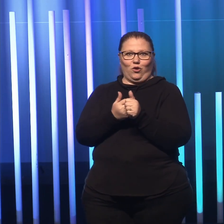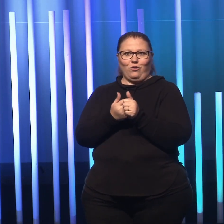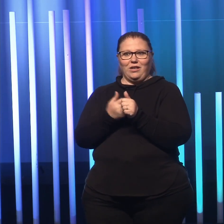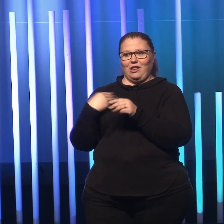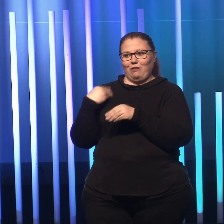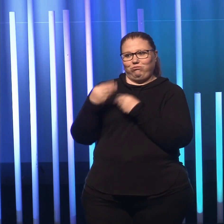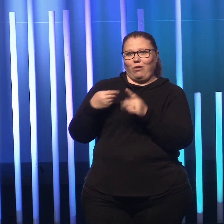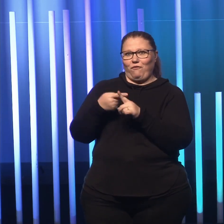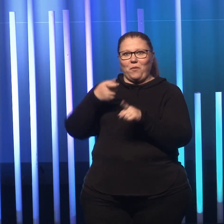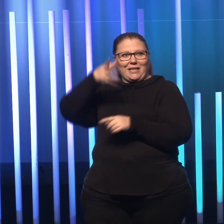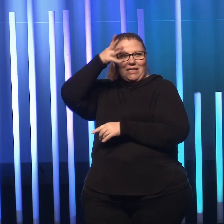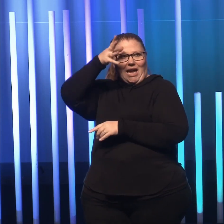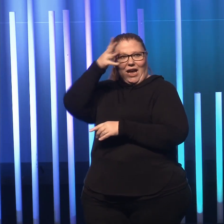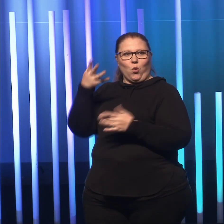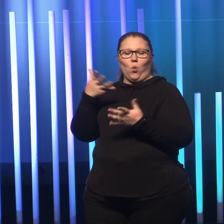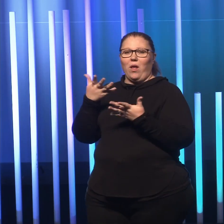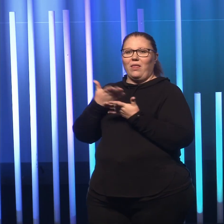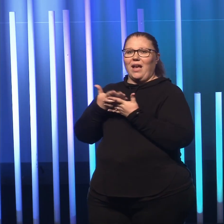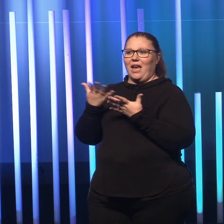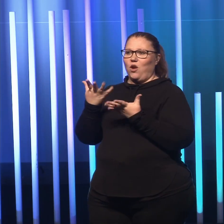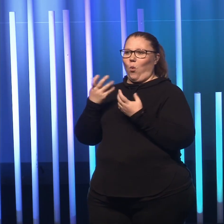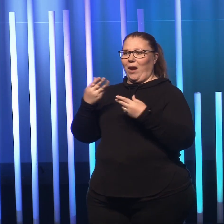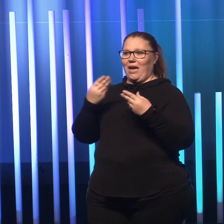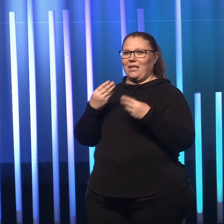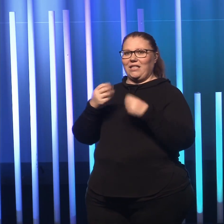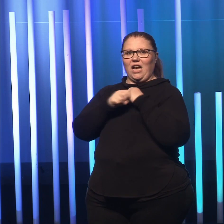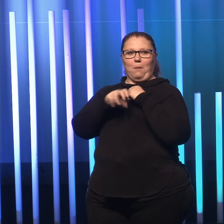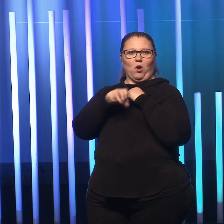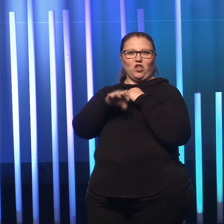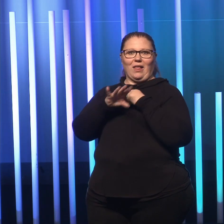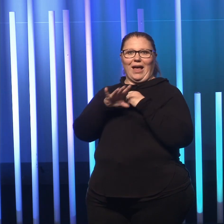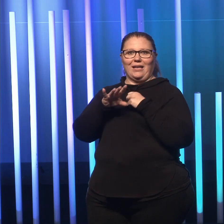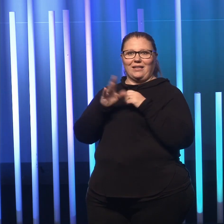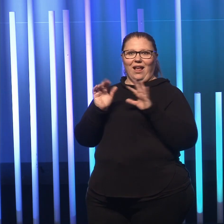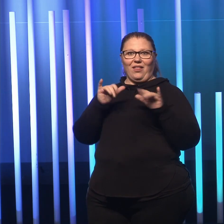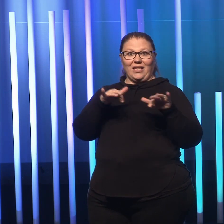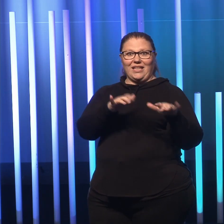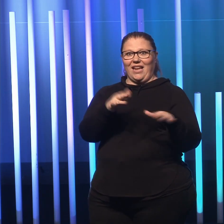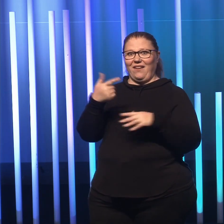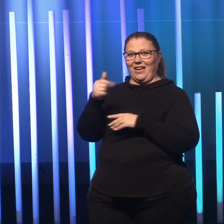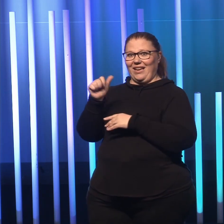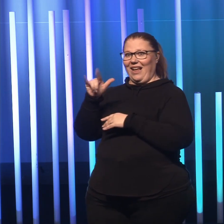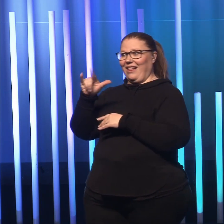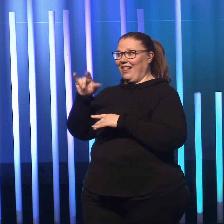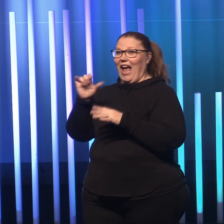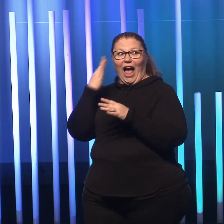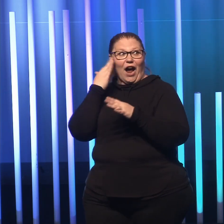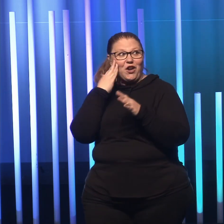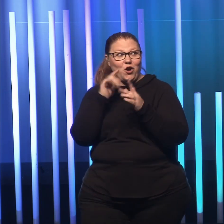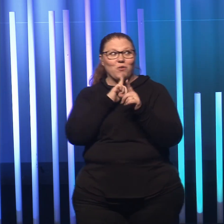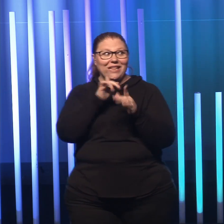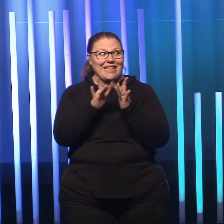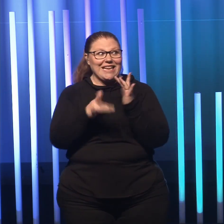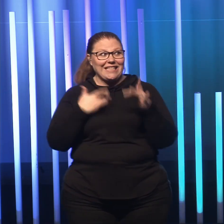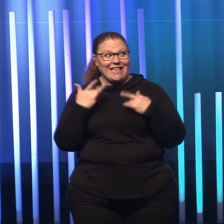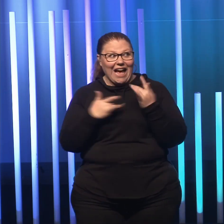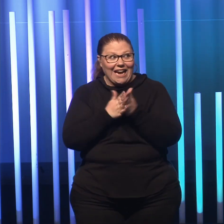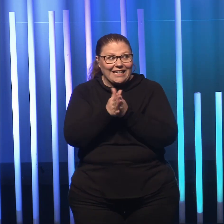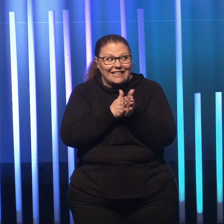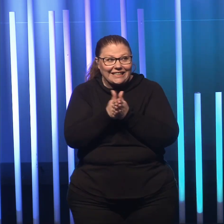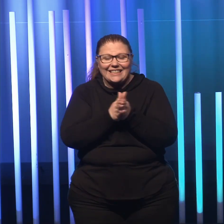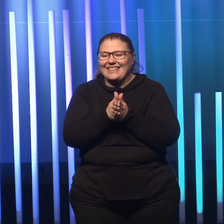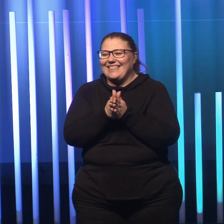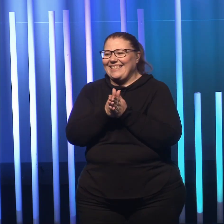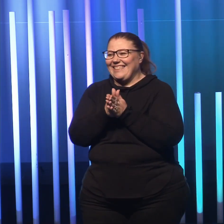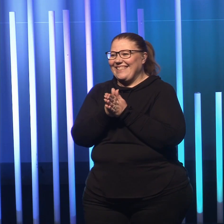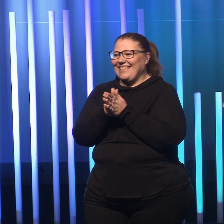of the big things he wanted to do was commercialize the Sea of Galilee. We'll talk about that in a second. I know you're super excited, okay? And here's